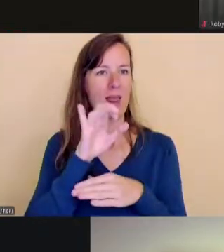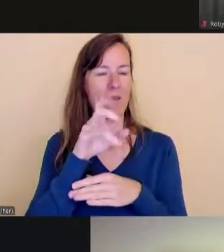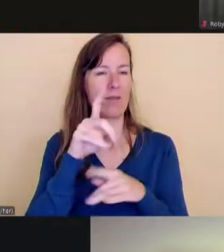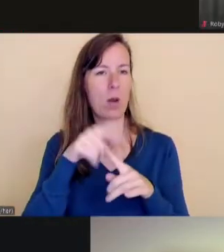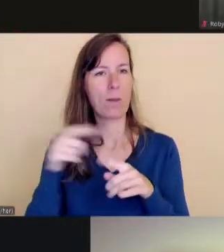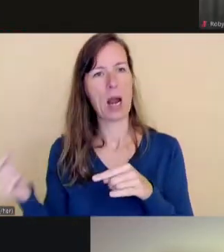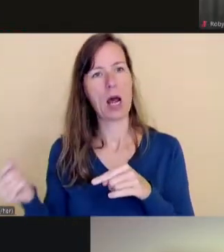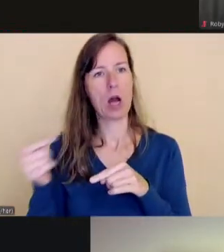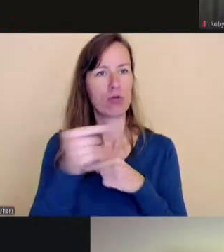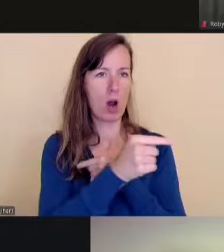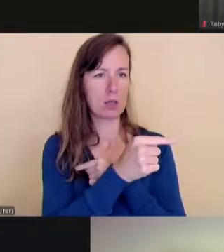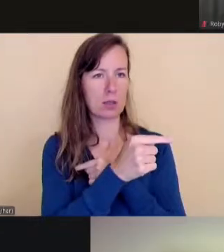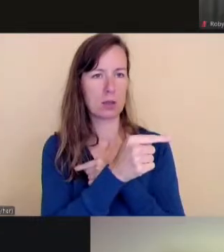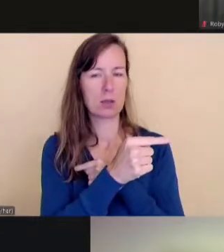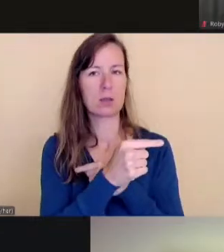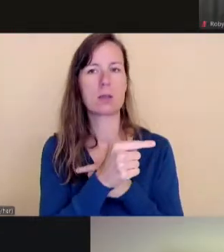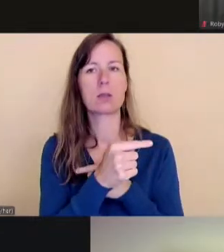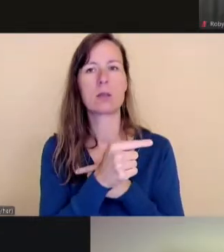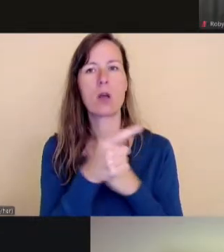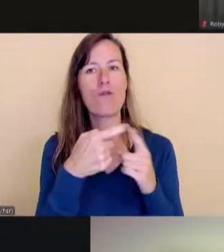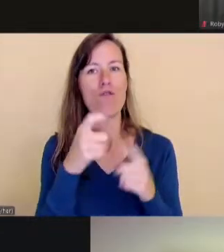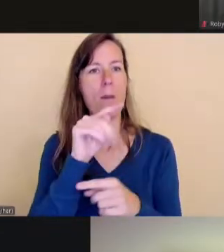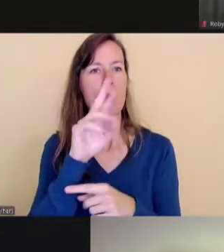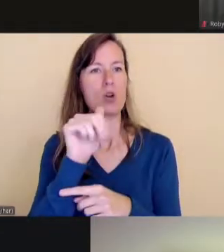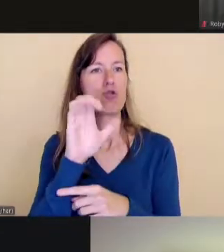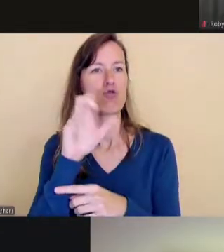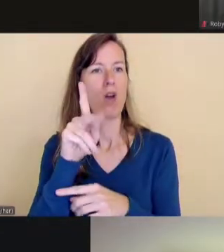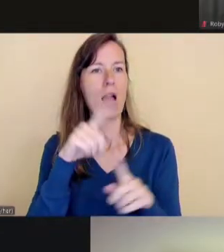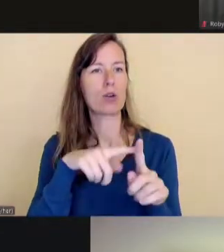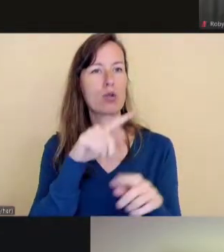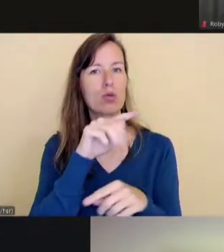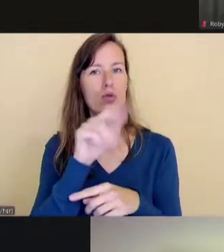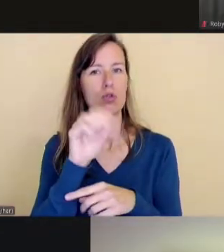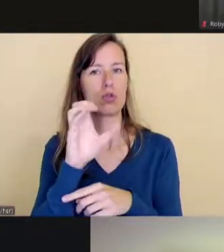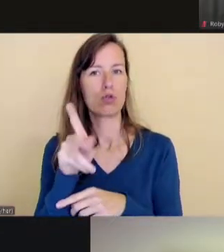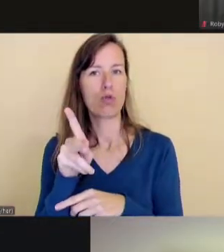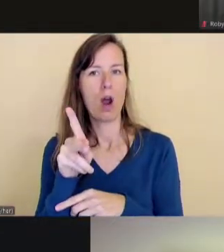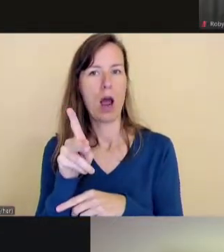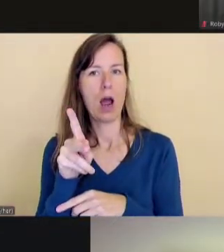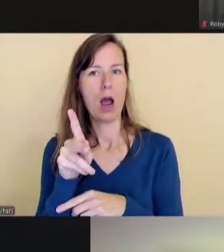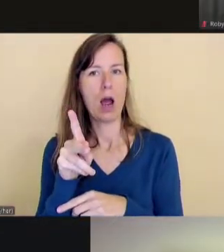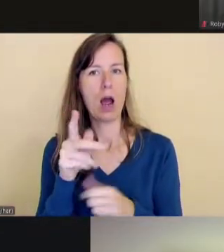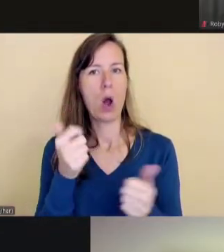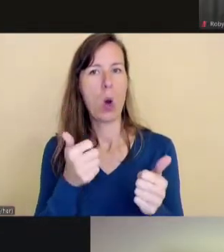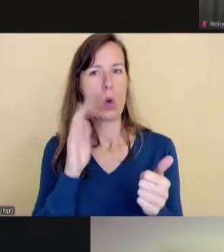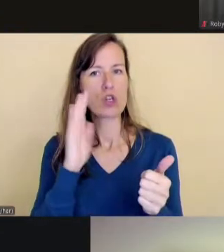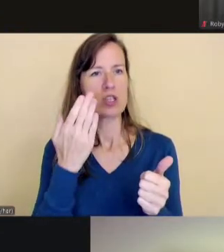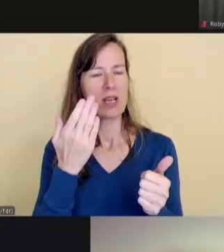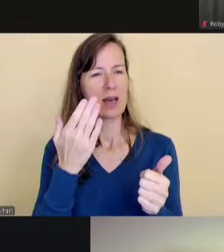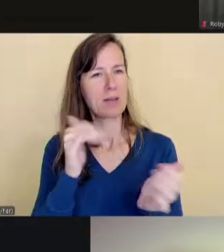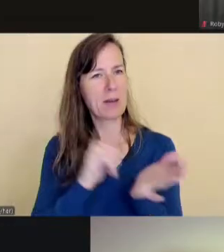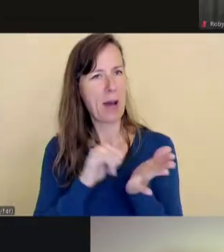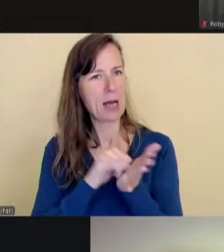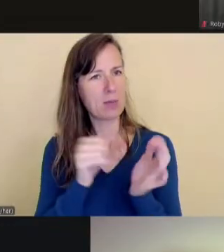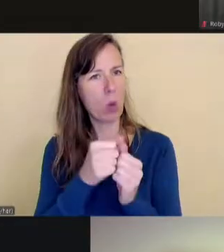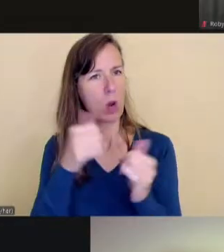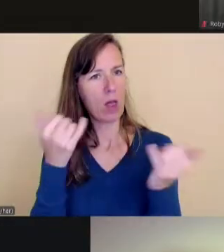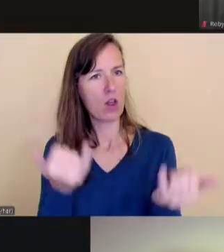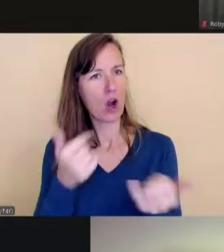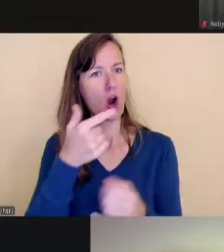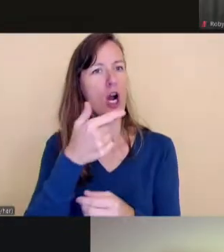from track to track, which seems impossible with the current grade that